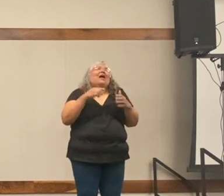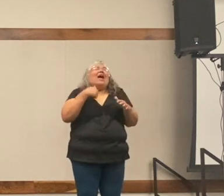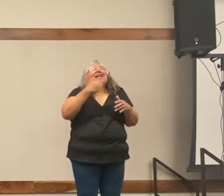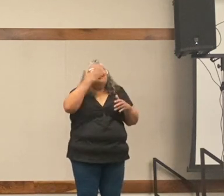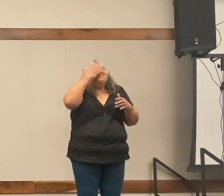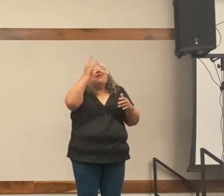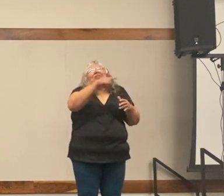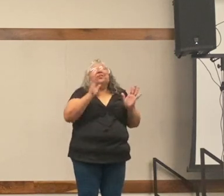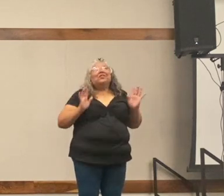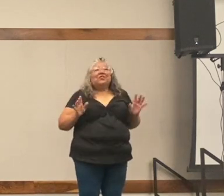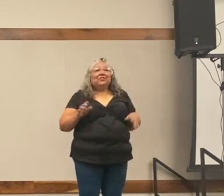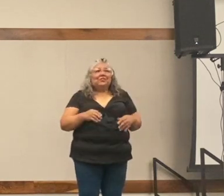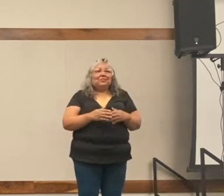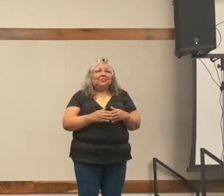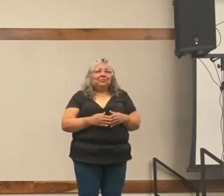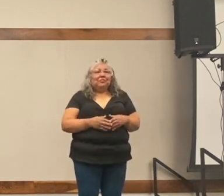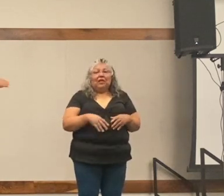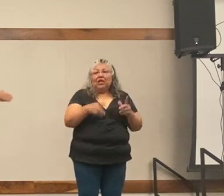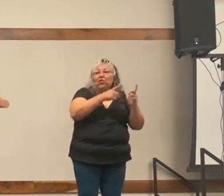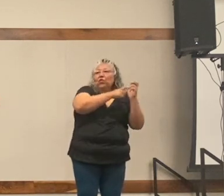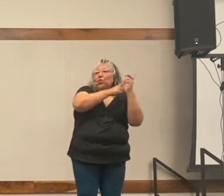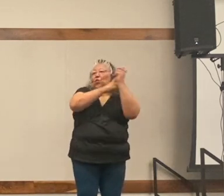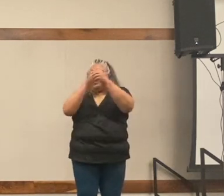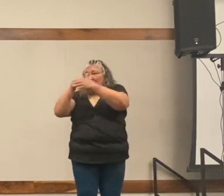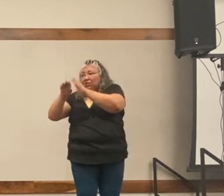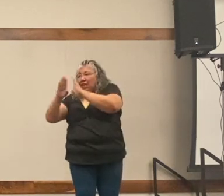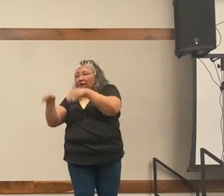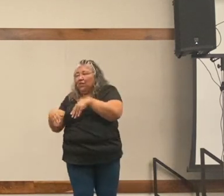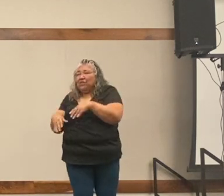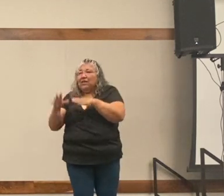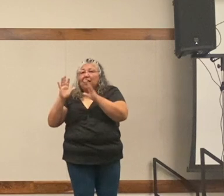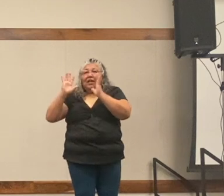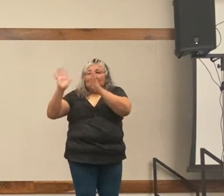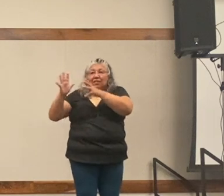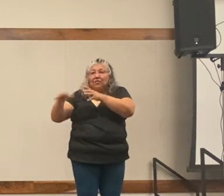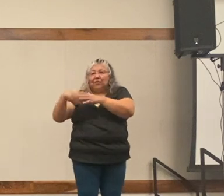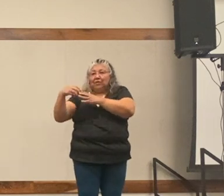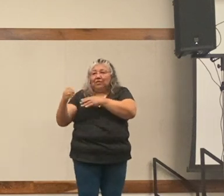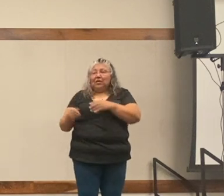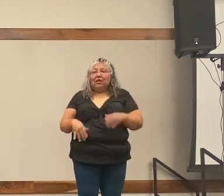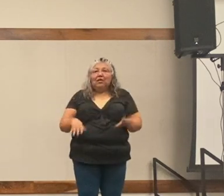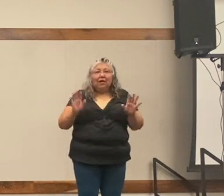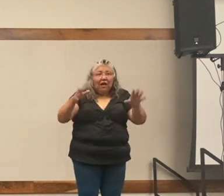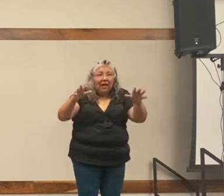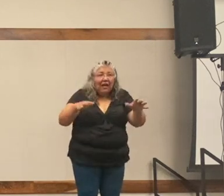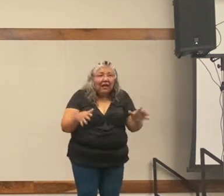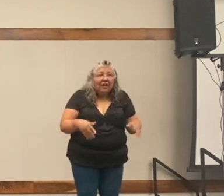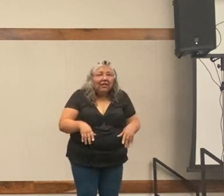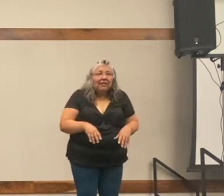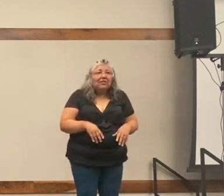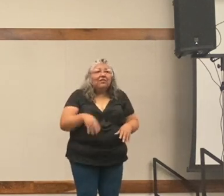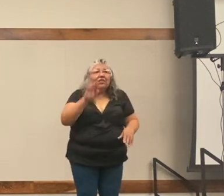cologne. She runs back in the house and leaves him outside. He's like,